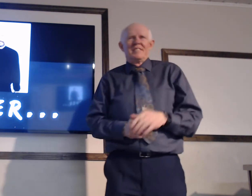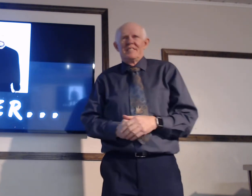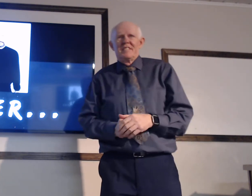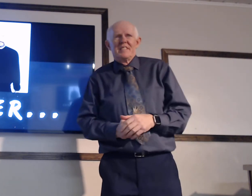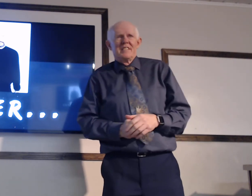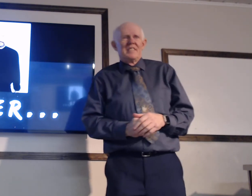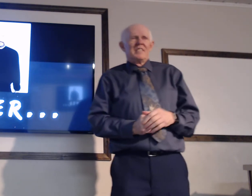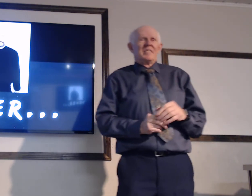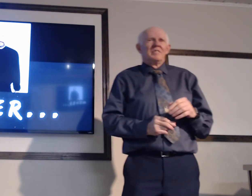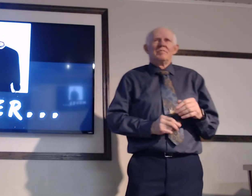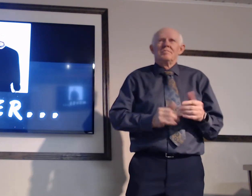general.